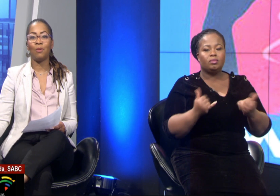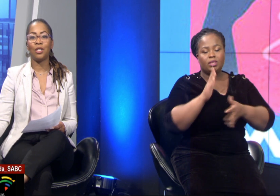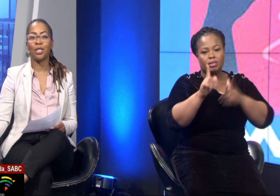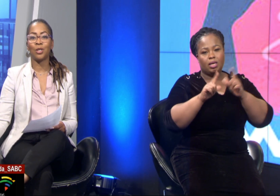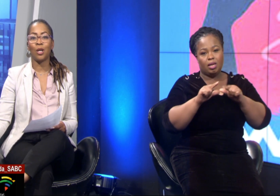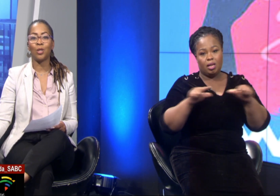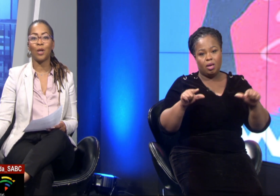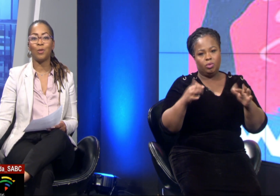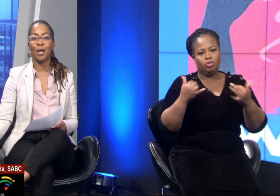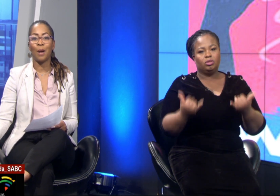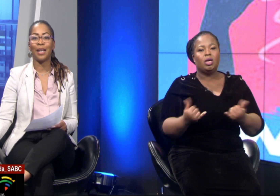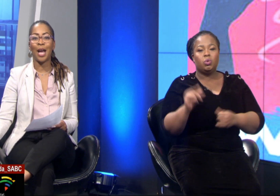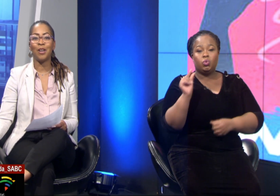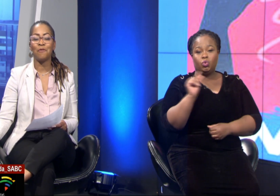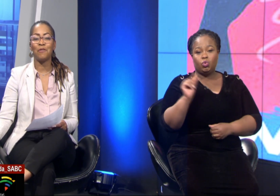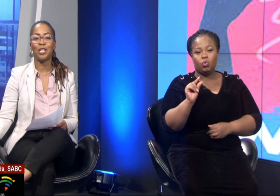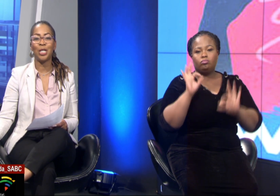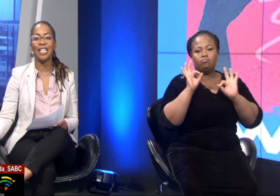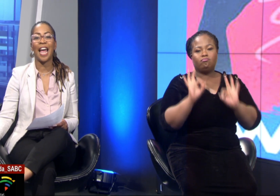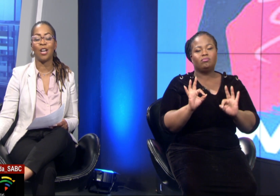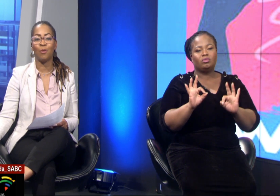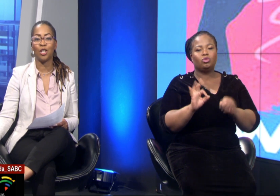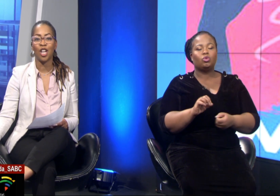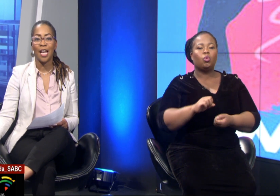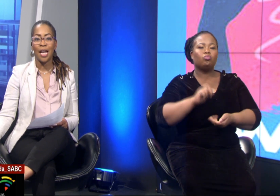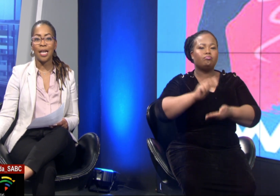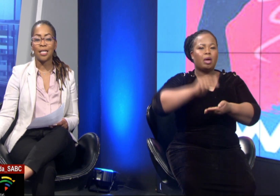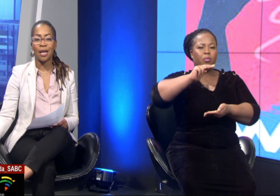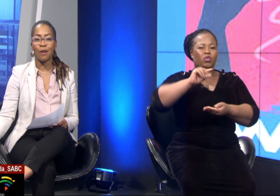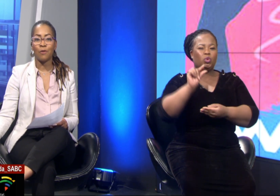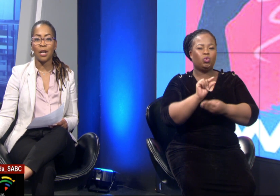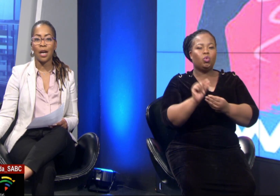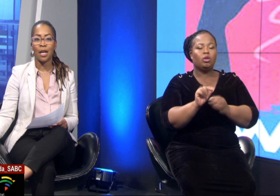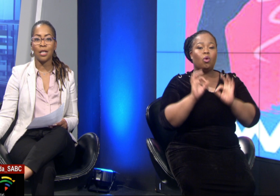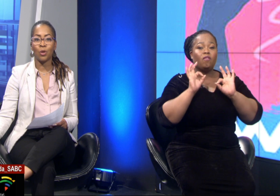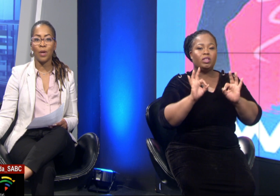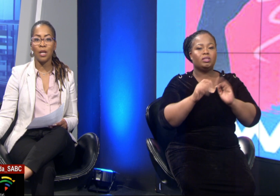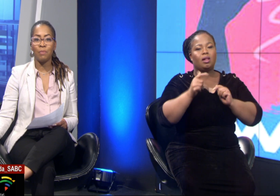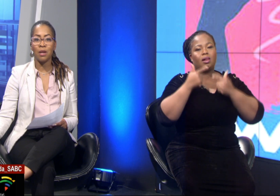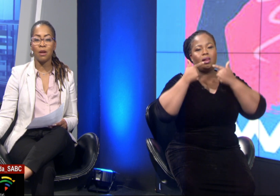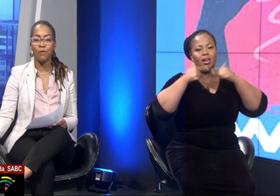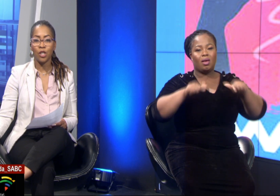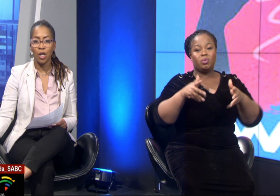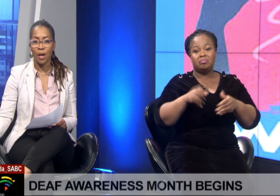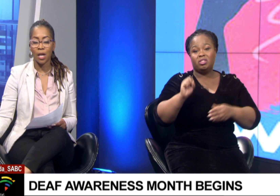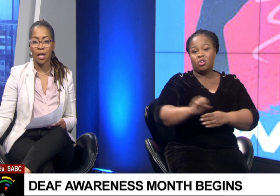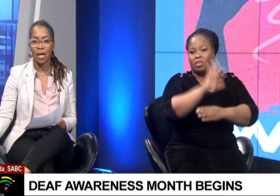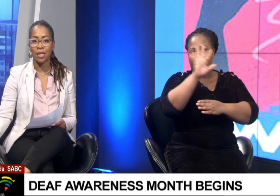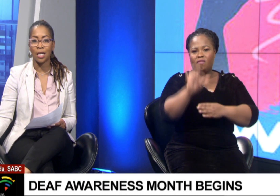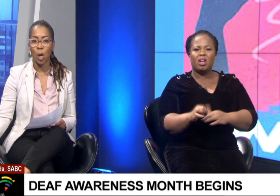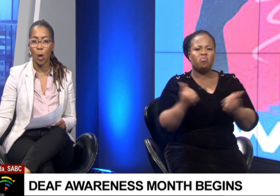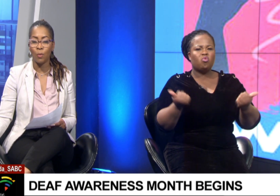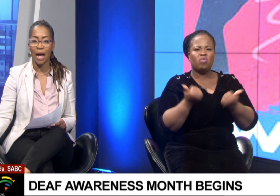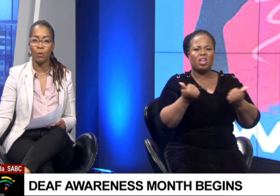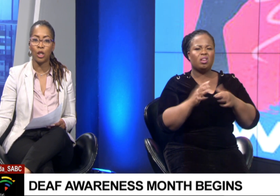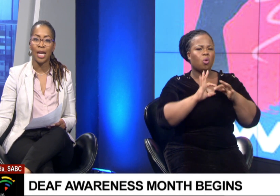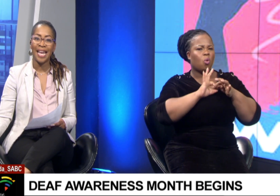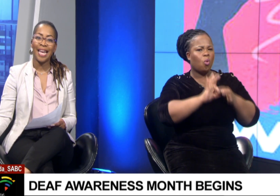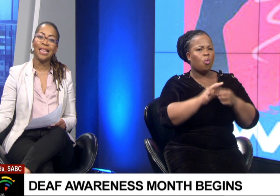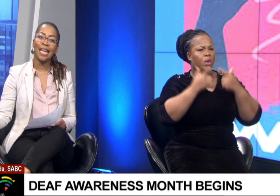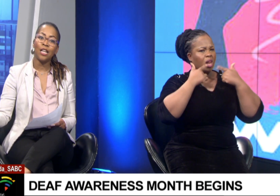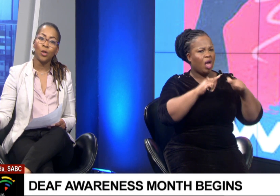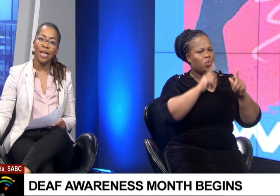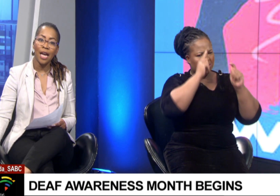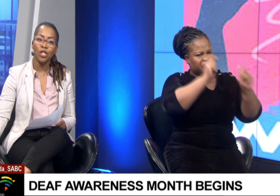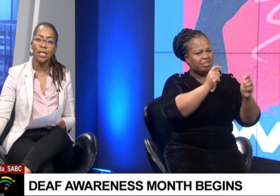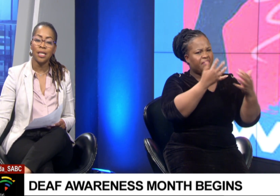sign language is on its way to becoming an official language in South Africa. It's already been officially recognized as a home language